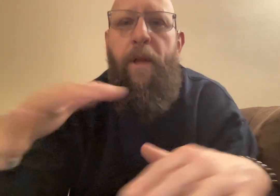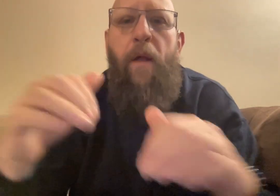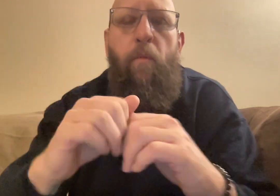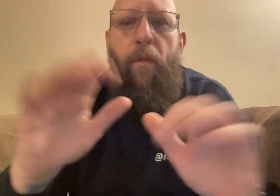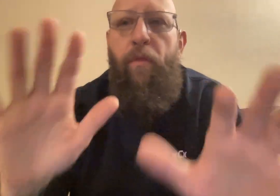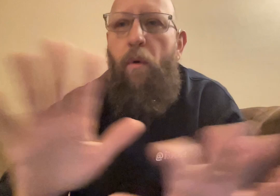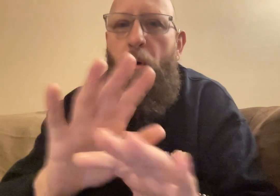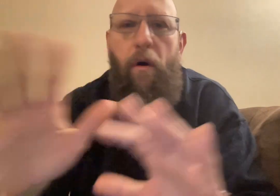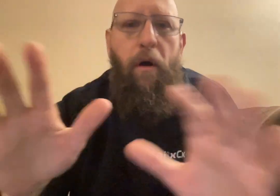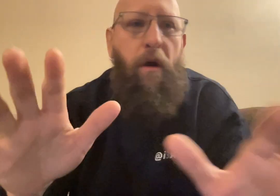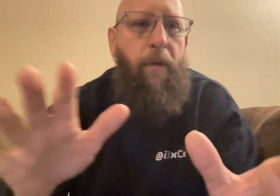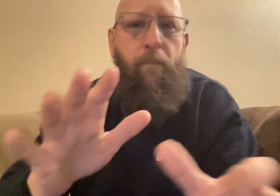I'm done with your